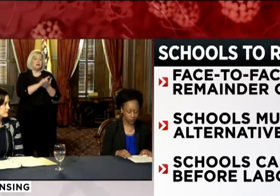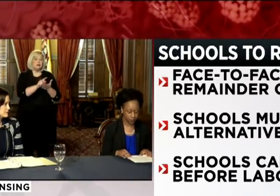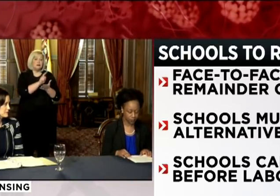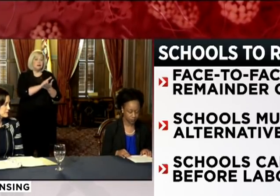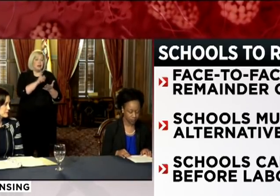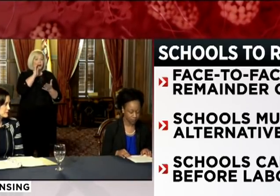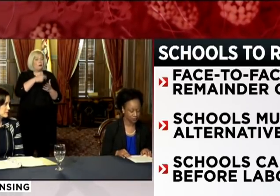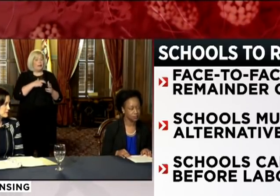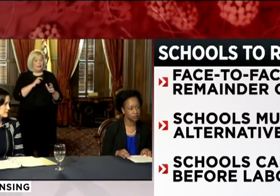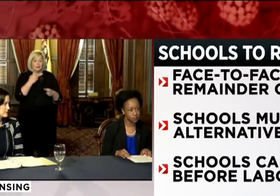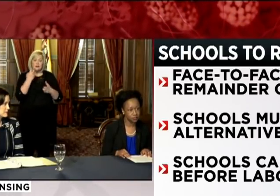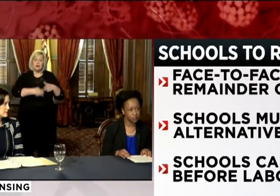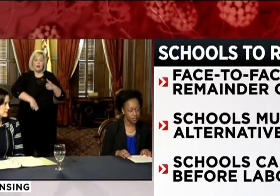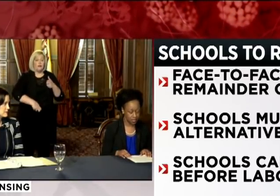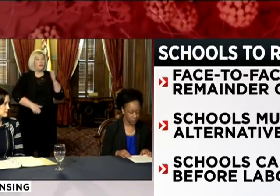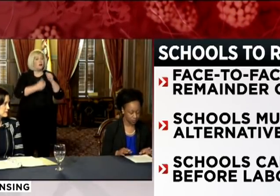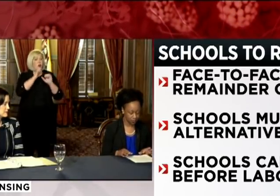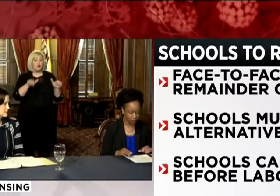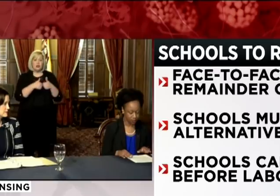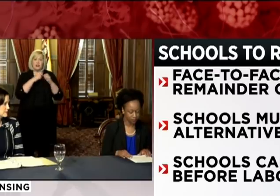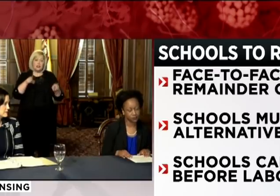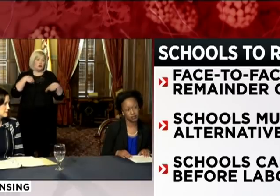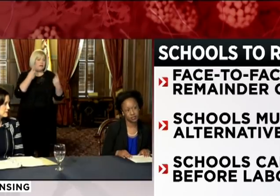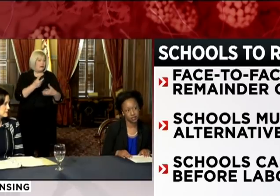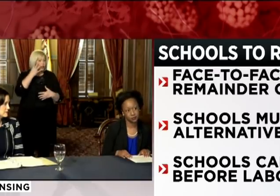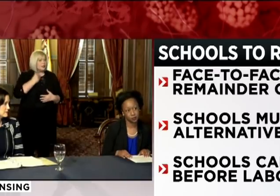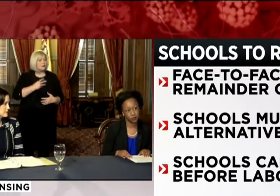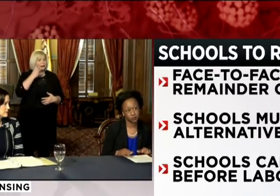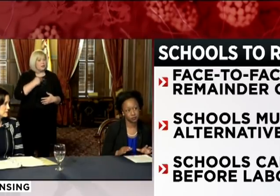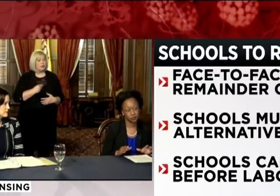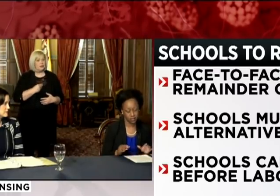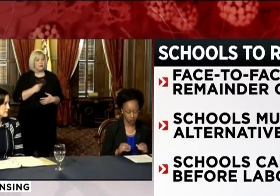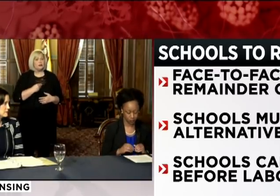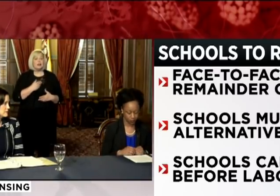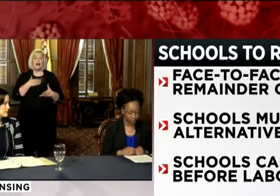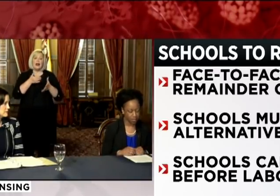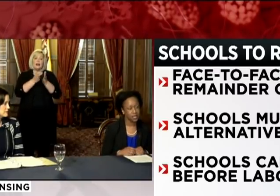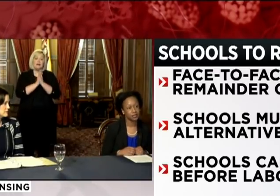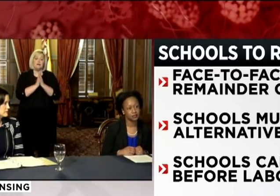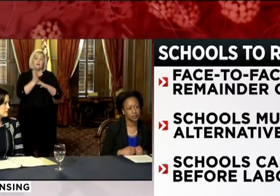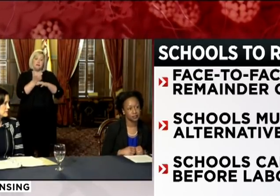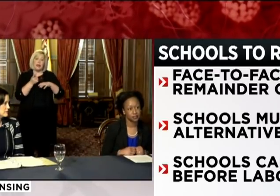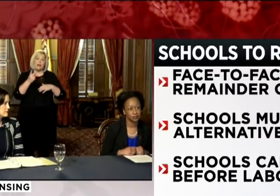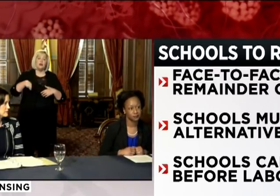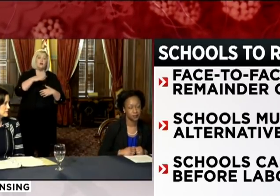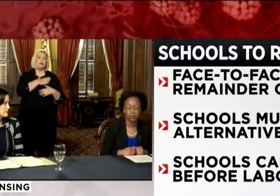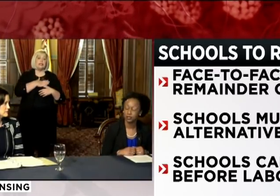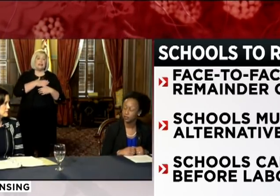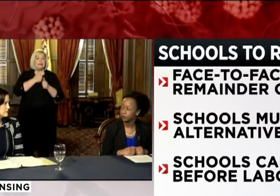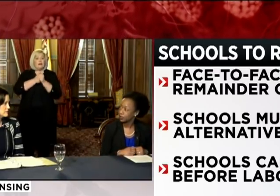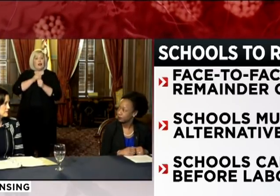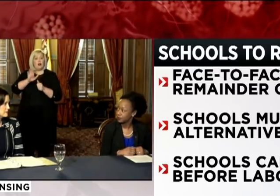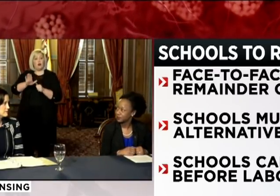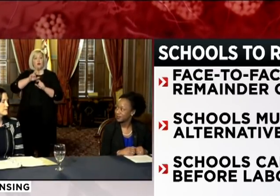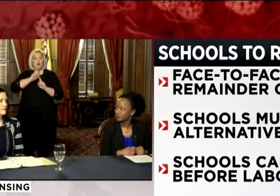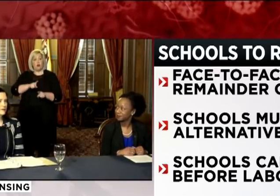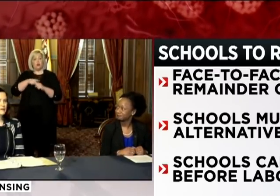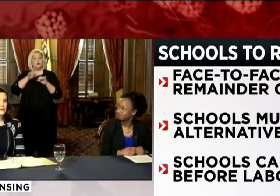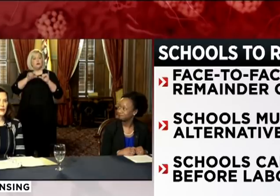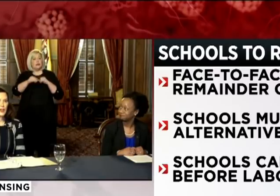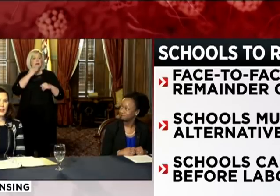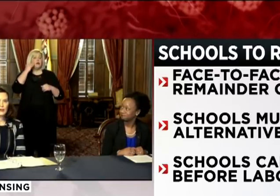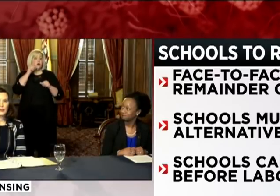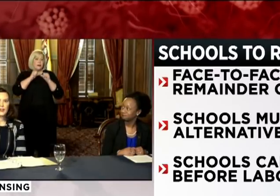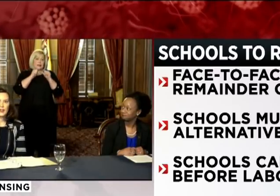encourage everyone to take this seriously and to heed the governor's executive order to stay home and stay safe. I'll turn it back over to you,